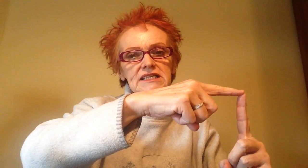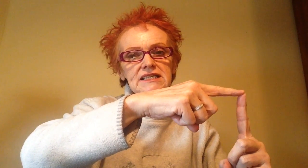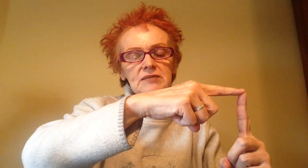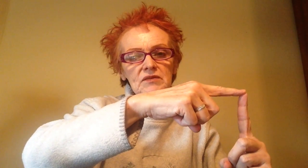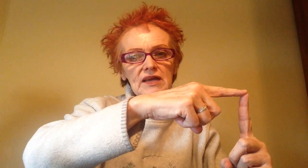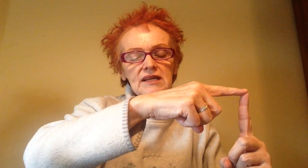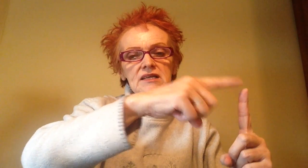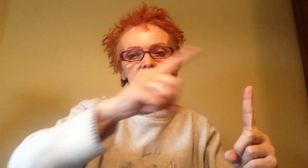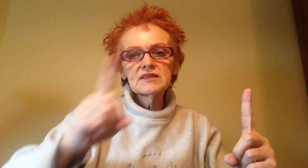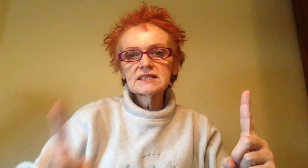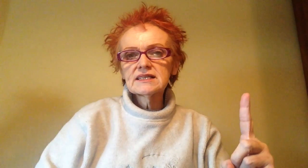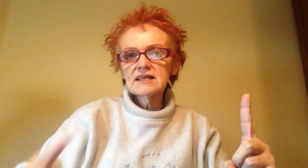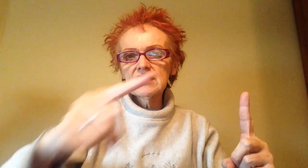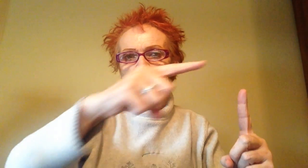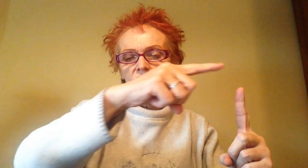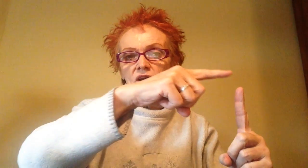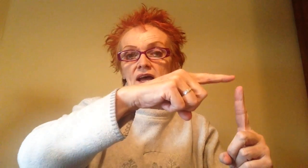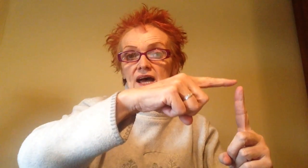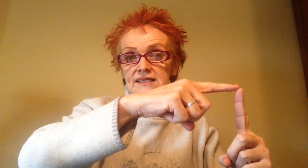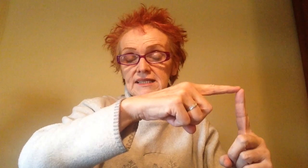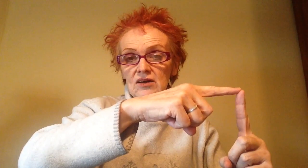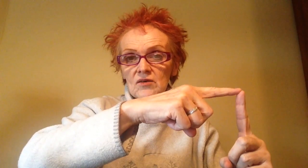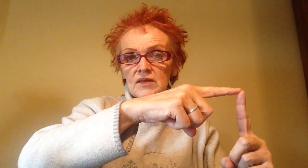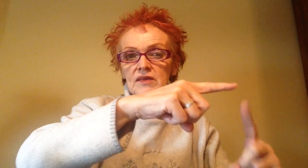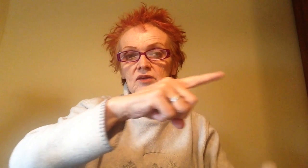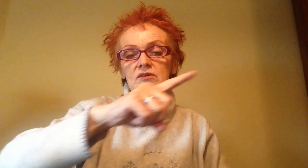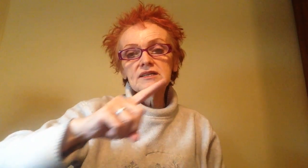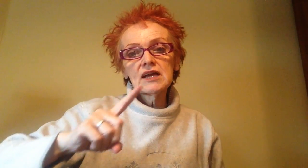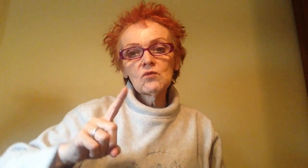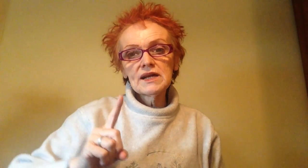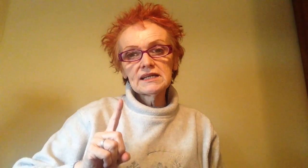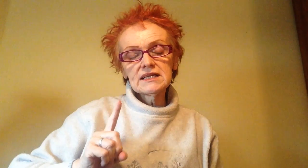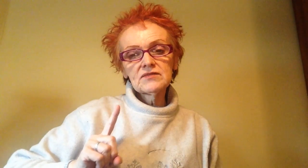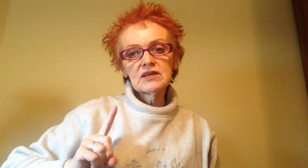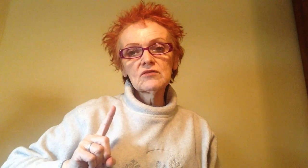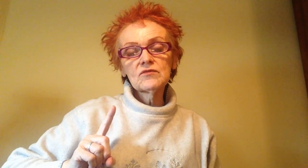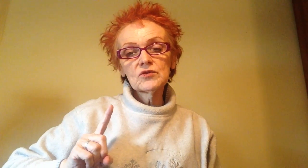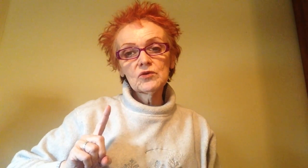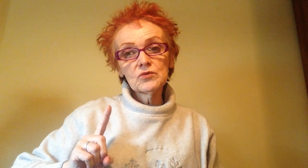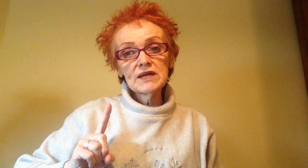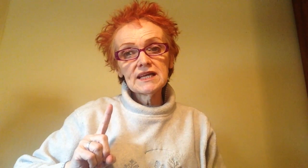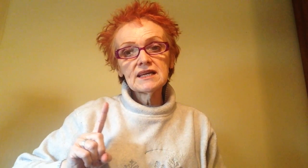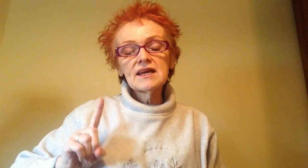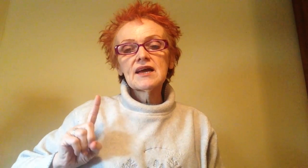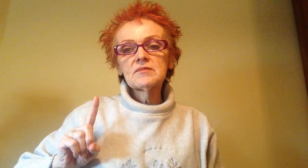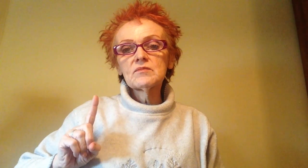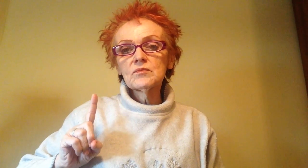the tip of it. So this is the sign for until. Then you're going to take one index finger for the word we and